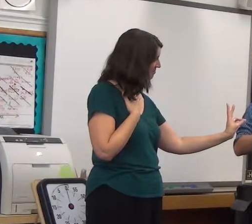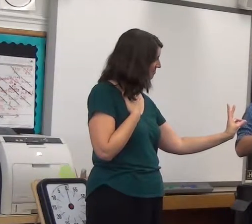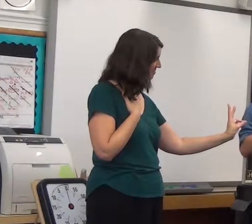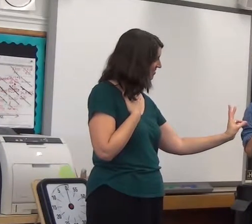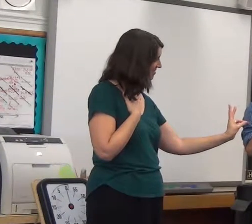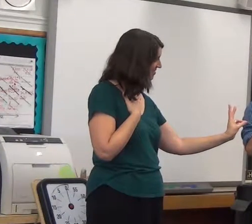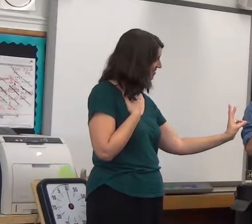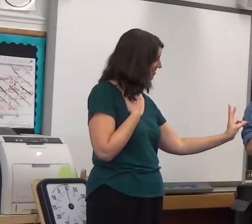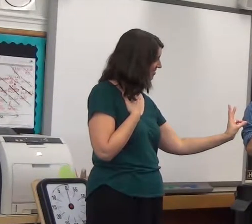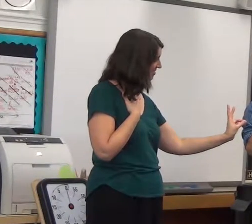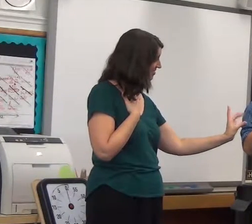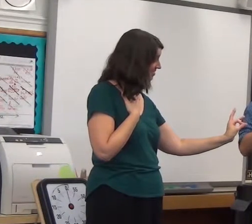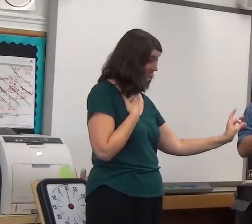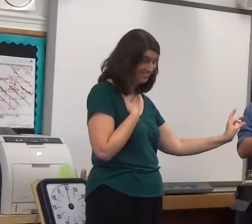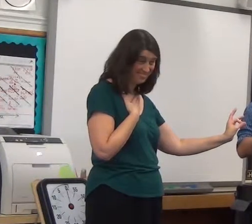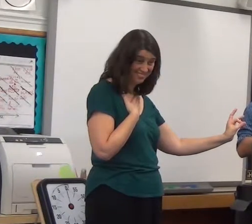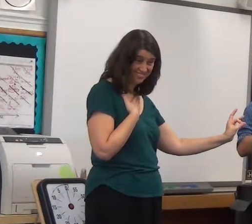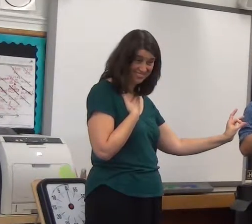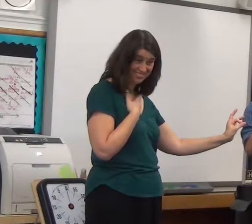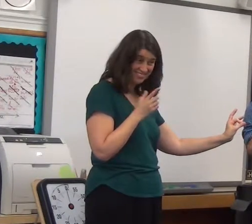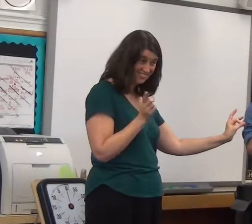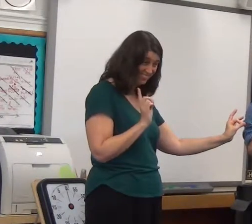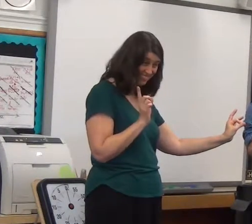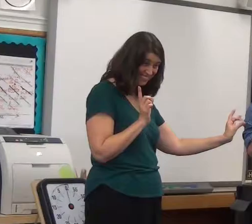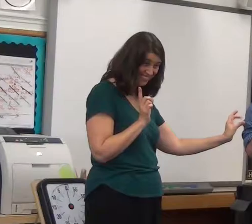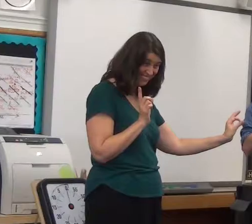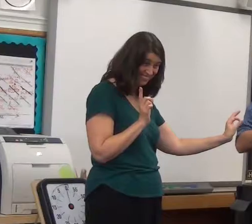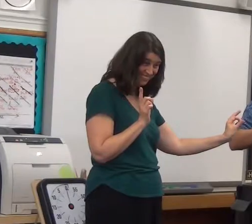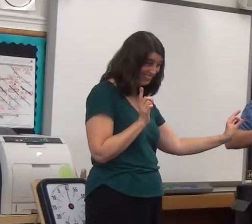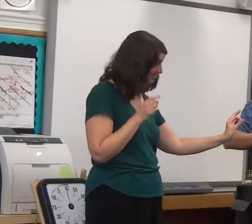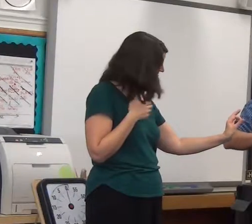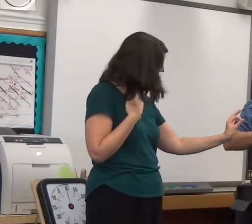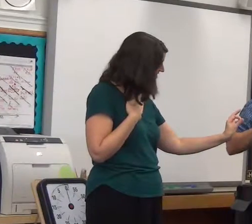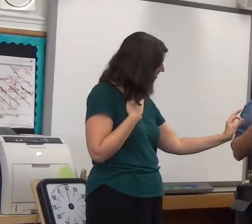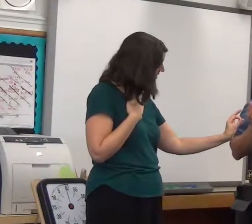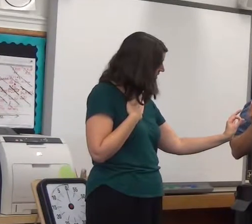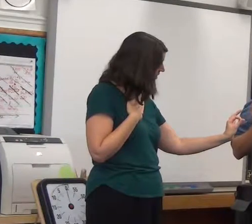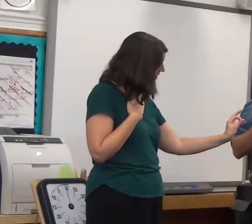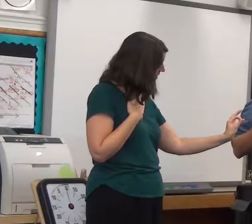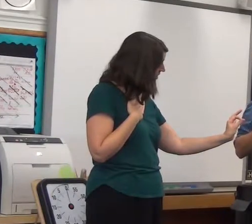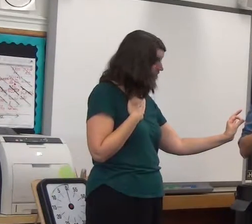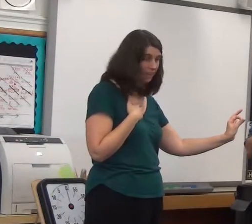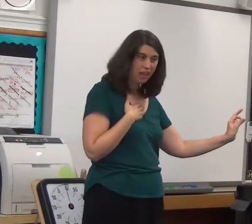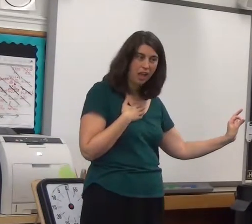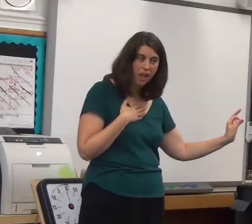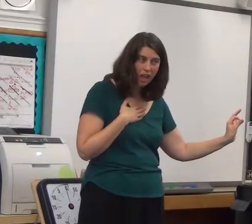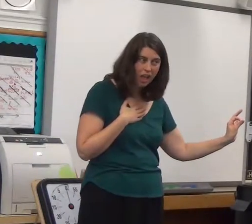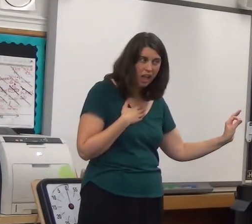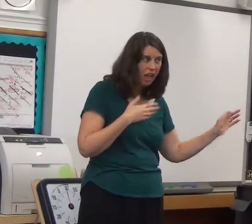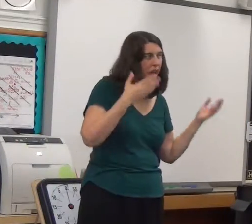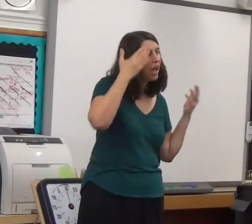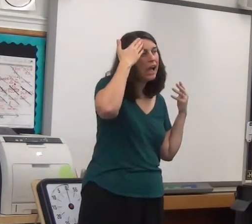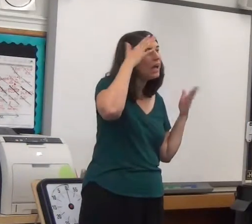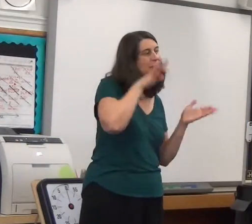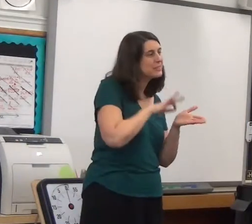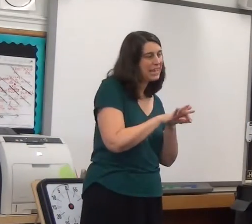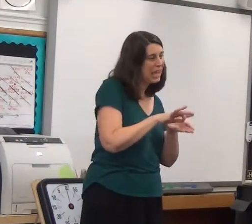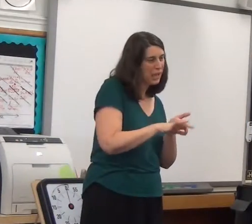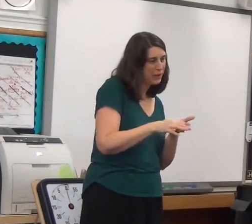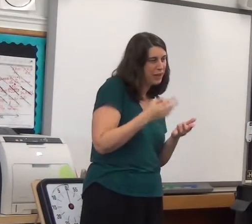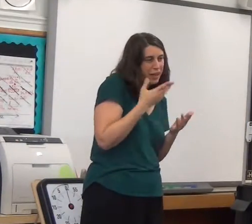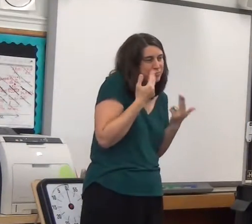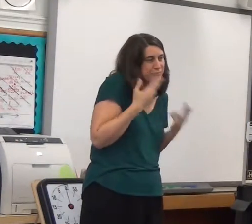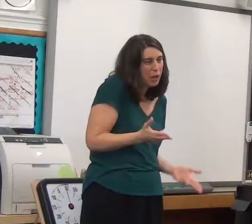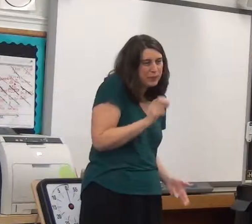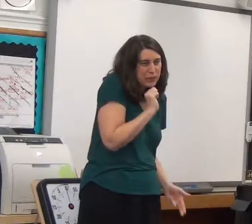6, 7. 8. What? 9 cards. I didn't know how to count when I was